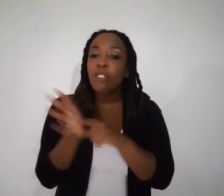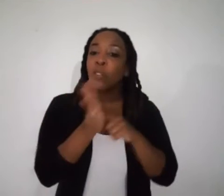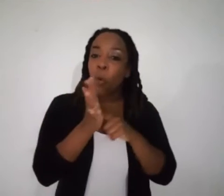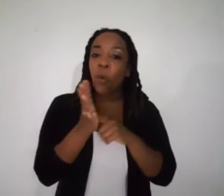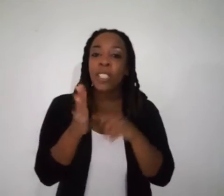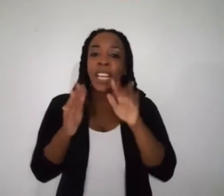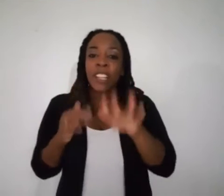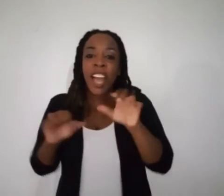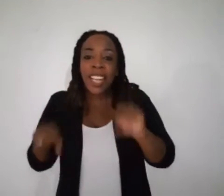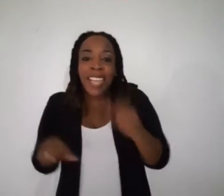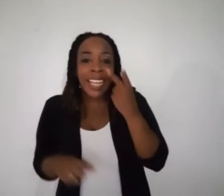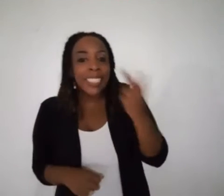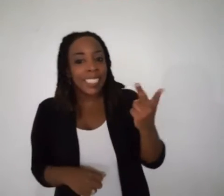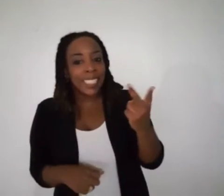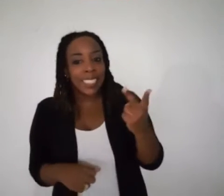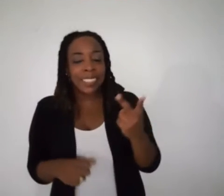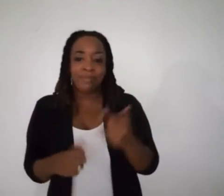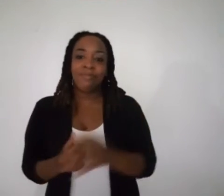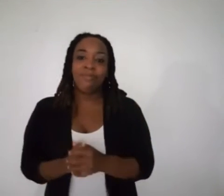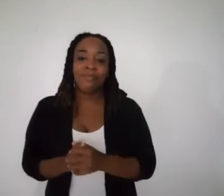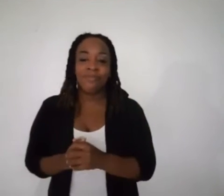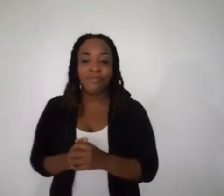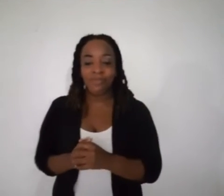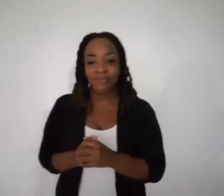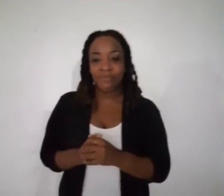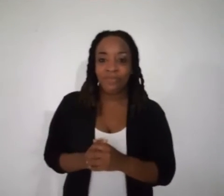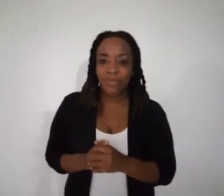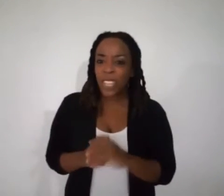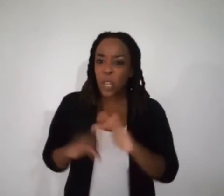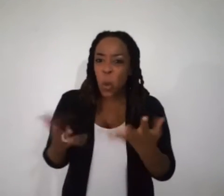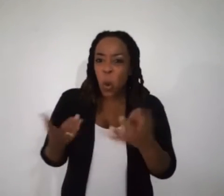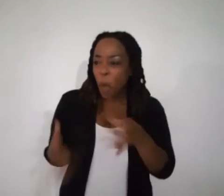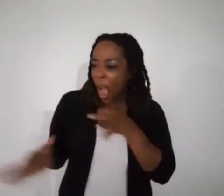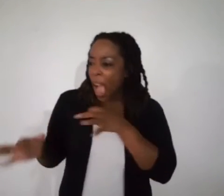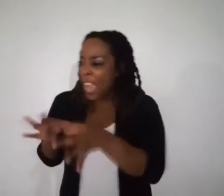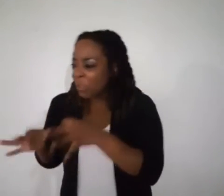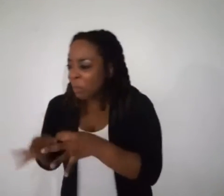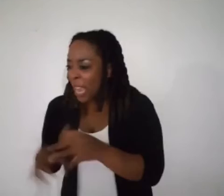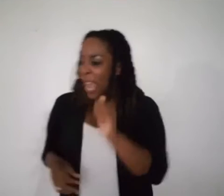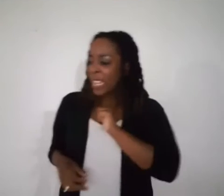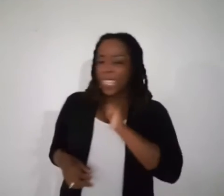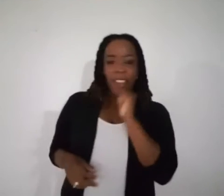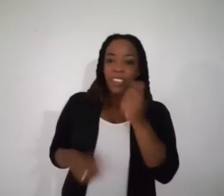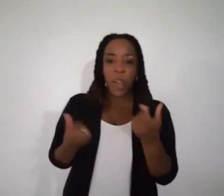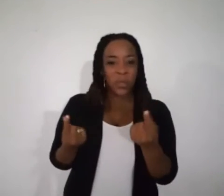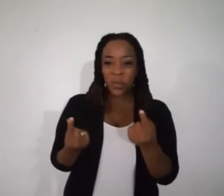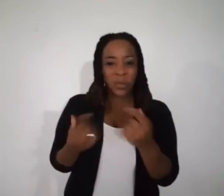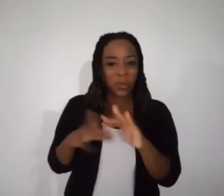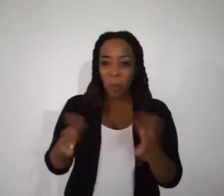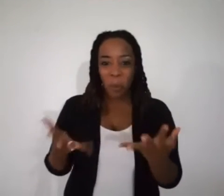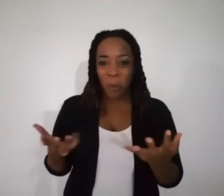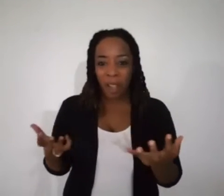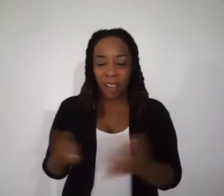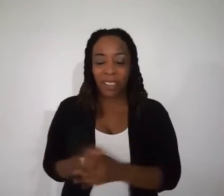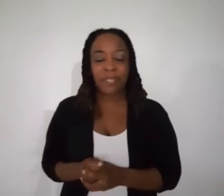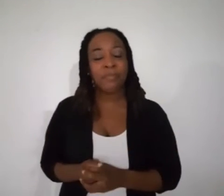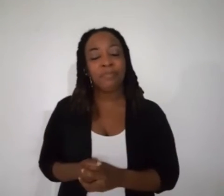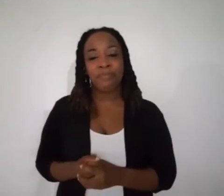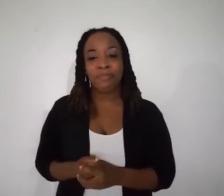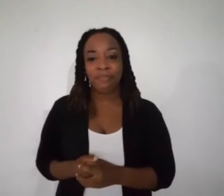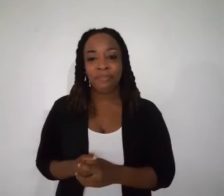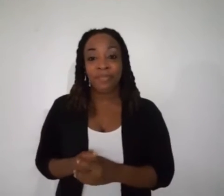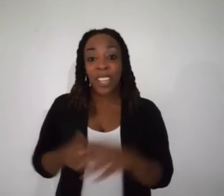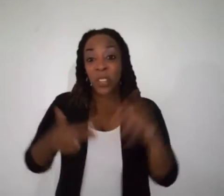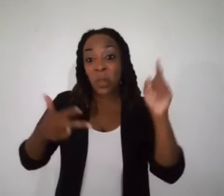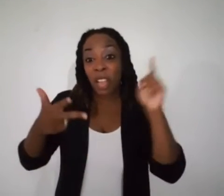you yourself aren't doing. In fact, you're showing them what you want them to do. The third key thing